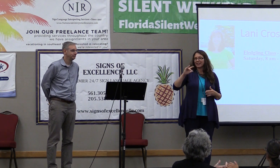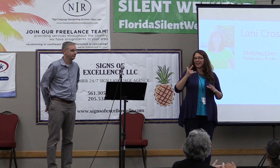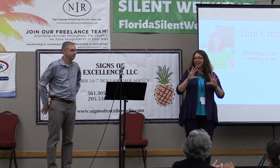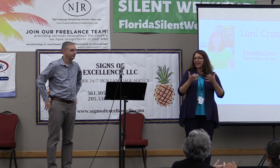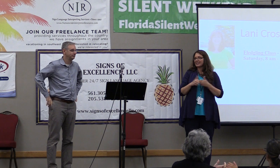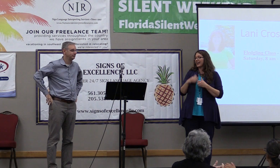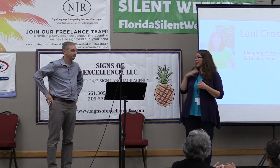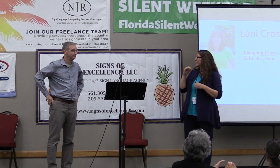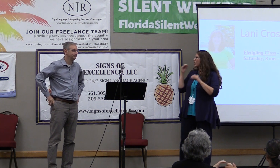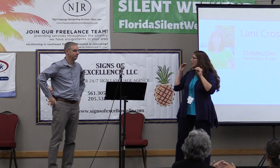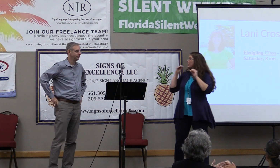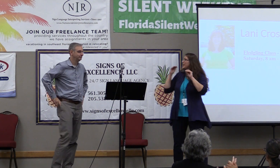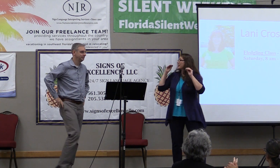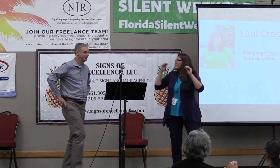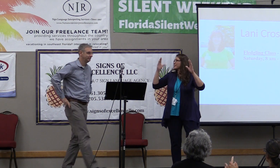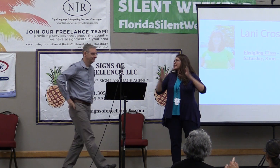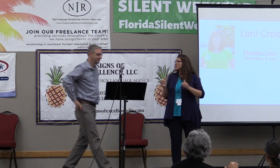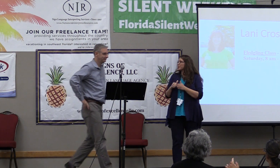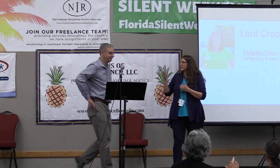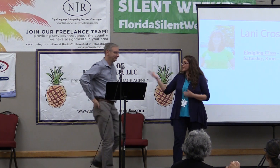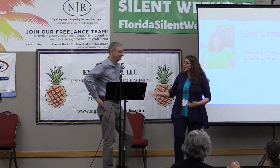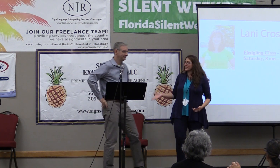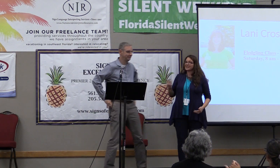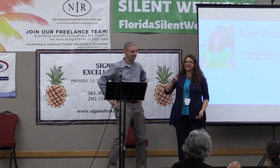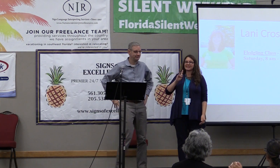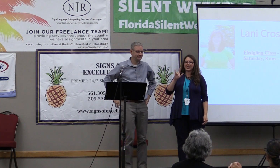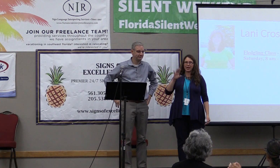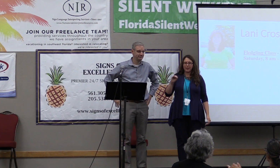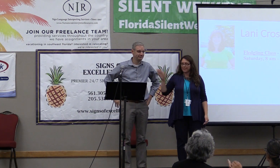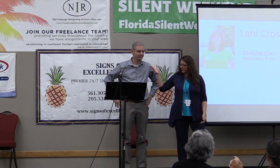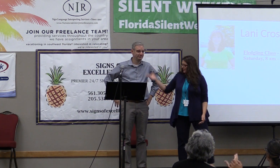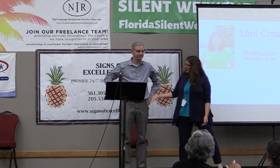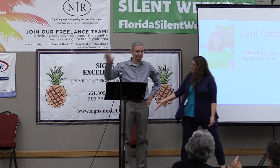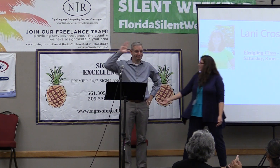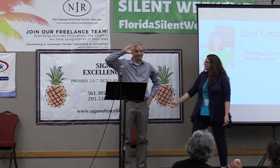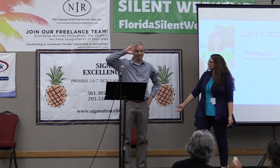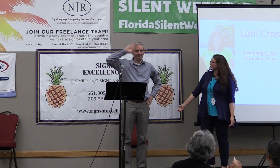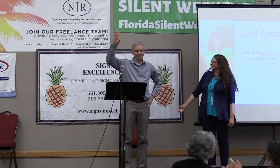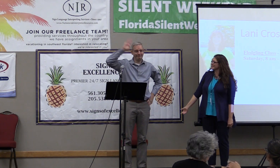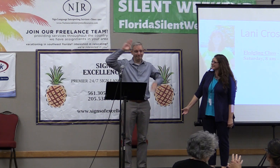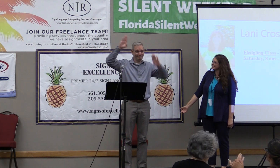the fledgling class, and I have a co-presenter with me. This is Kim.